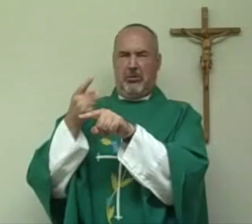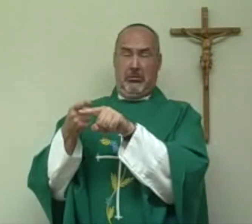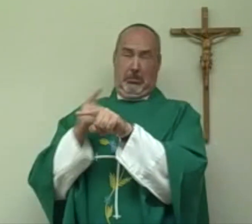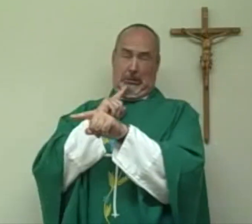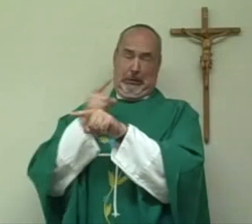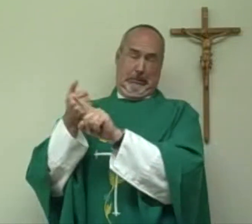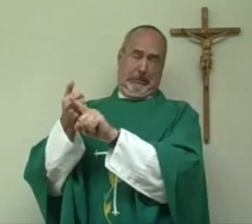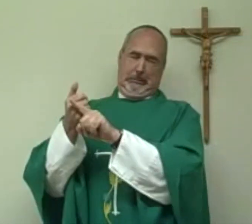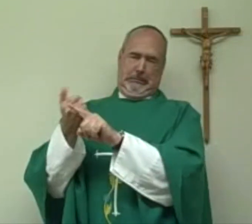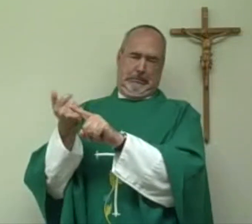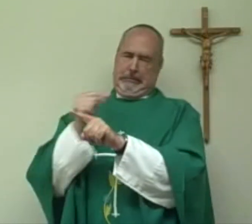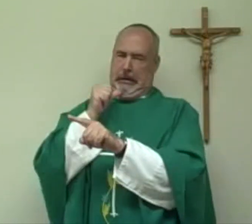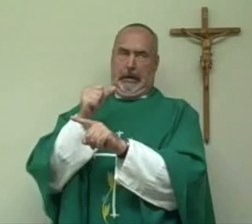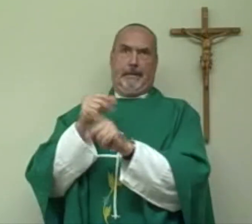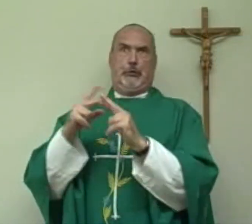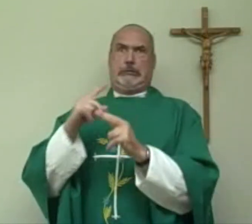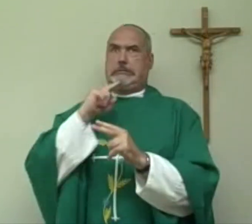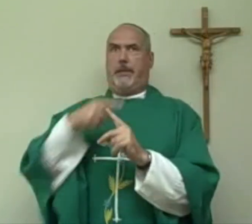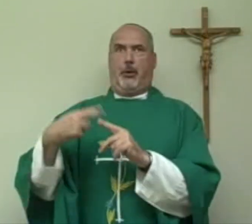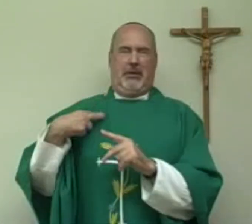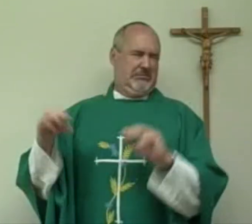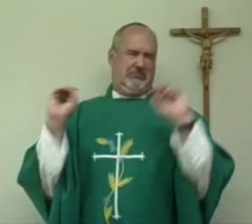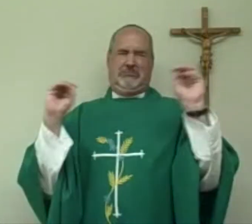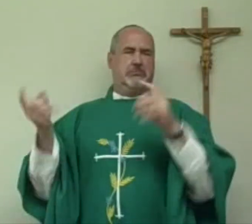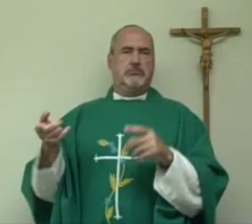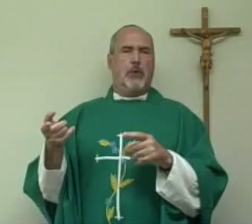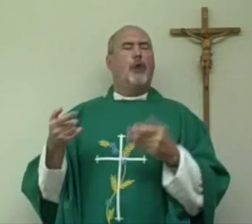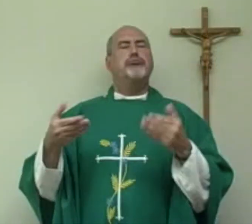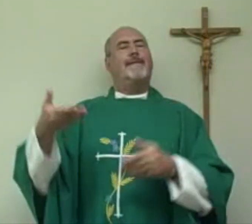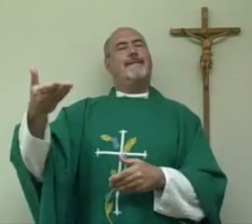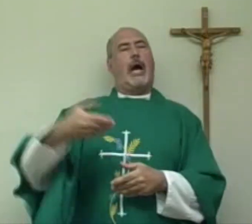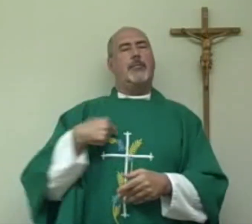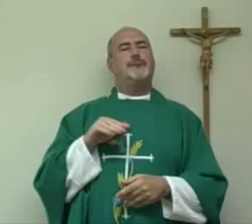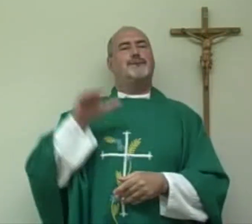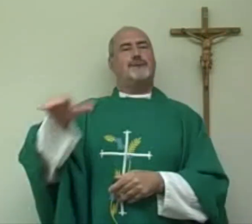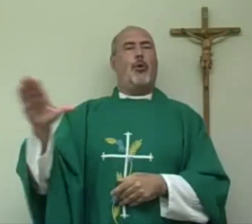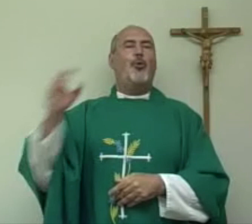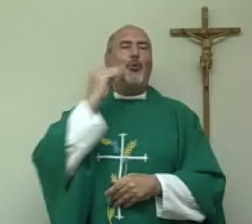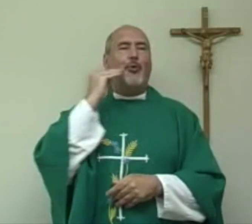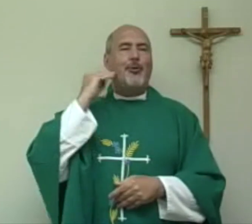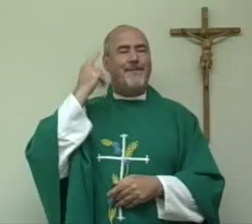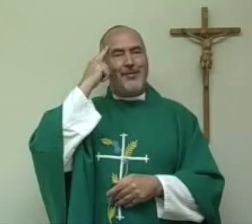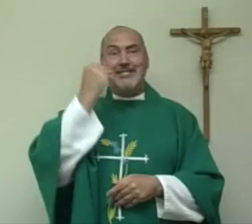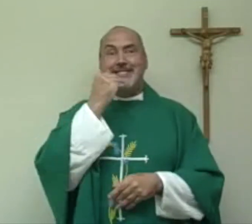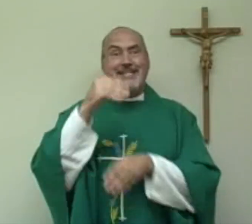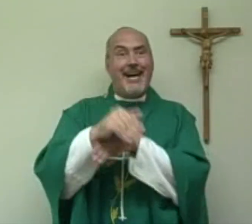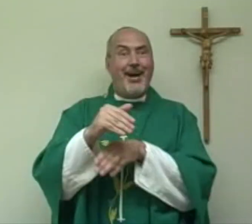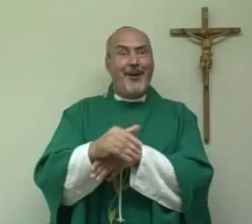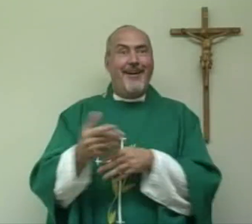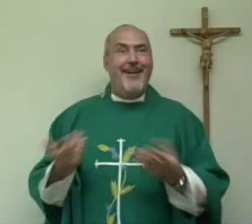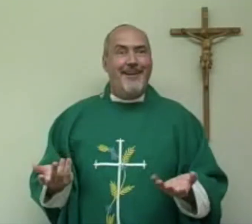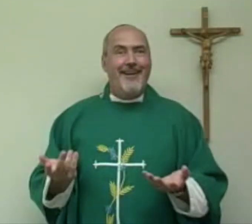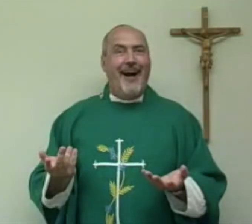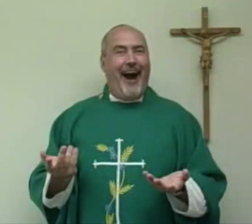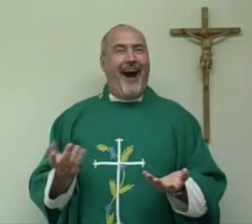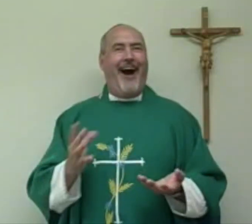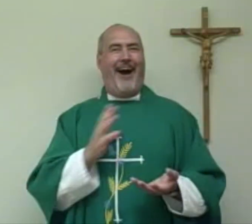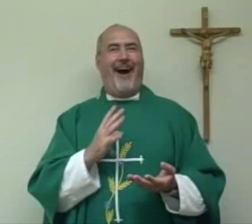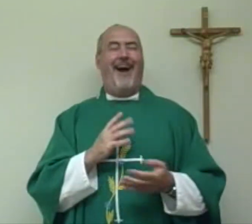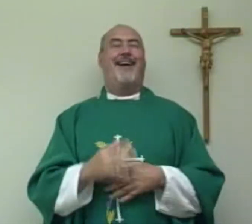There was a person who wasn't Catholic and wasn't even very religious at all, or very serious about their religion. And they invited me over to their house